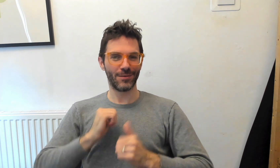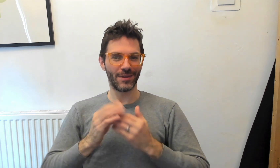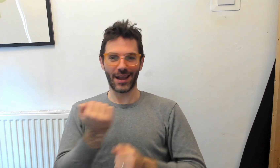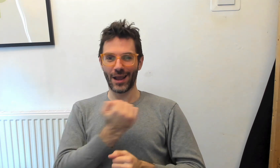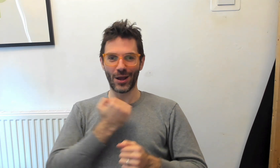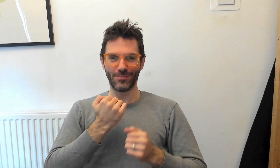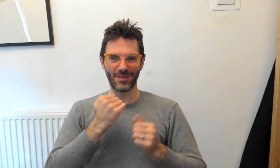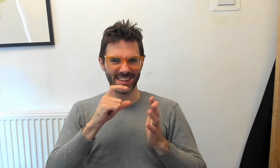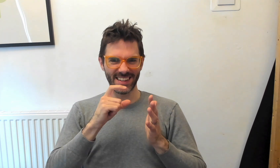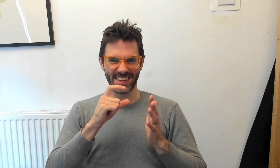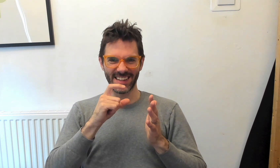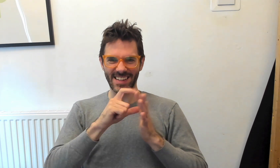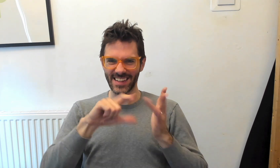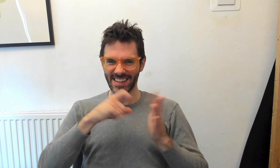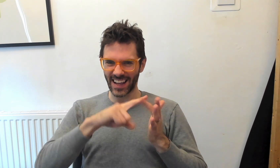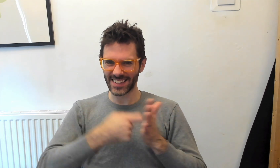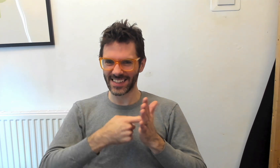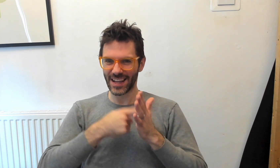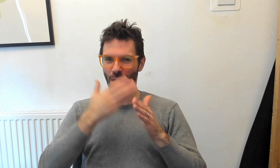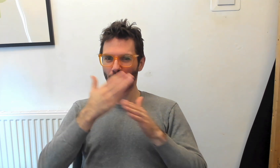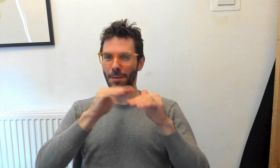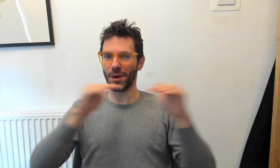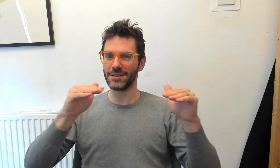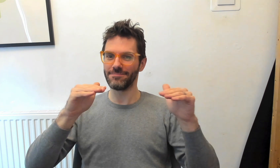proud of our Docker Workbench setup.